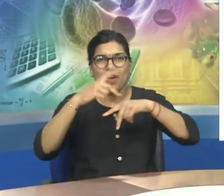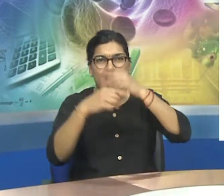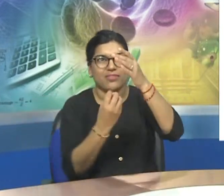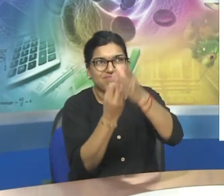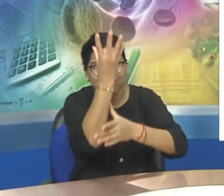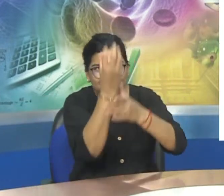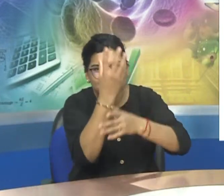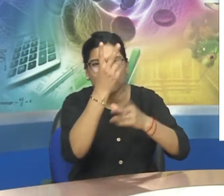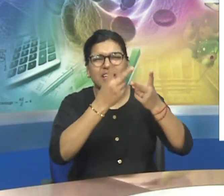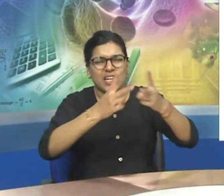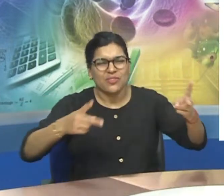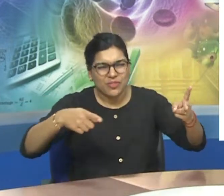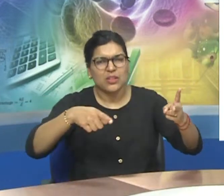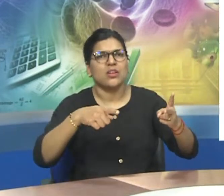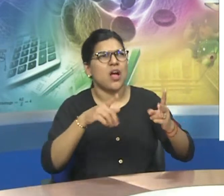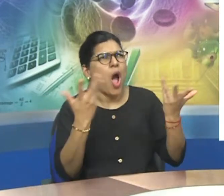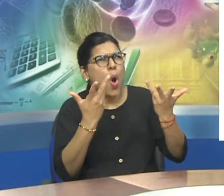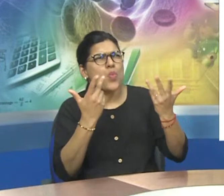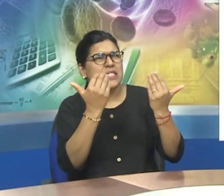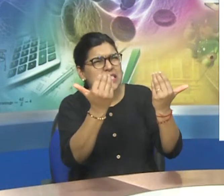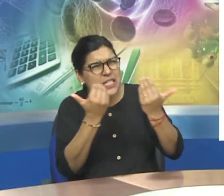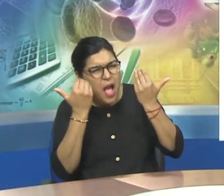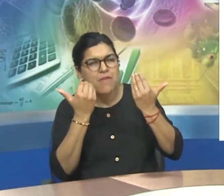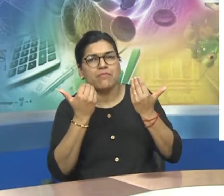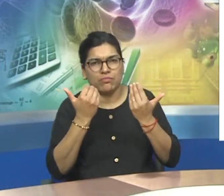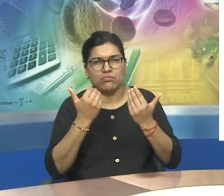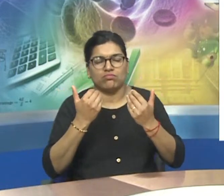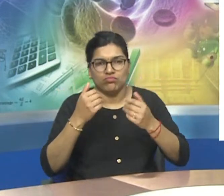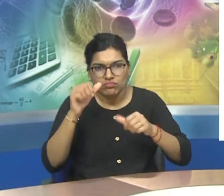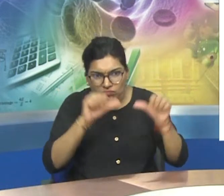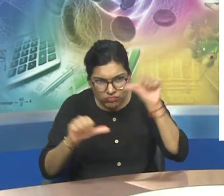And unlike other types of pollution,